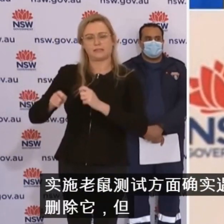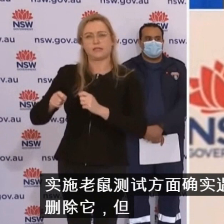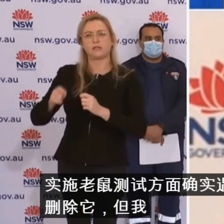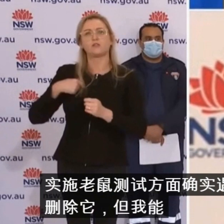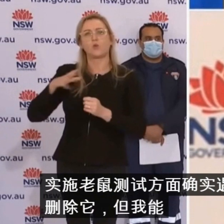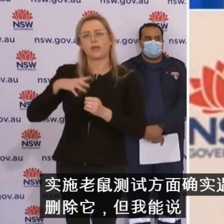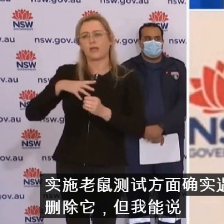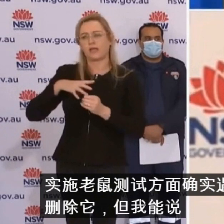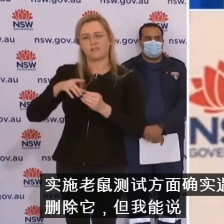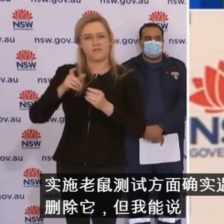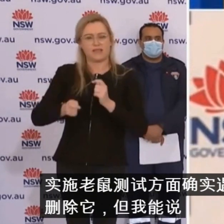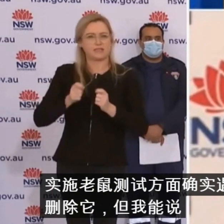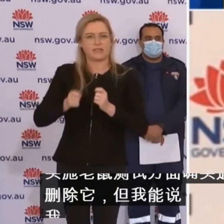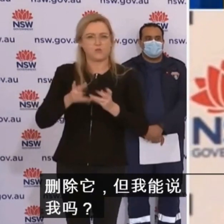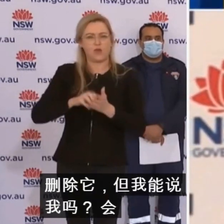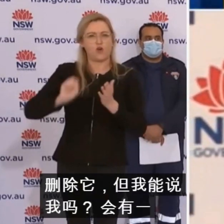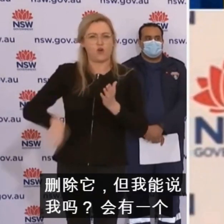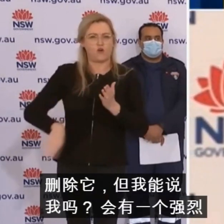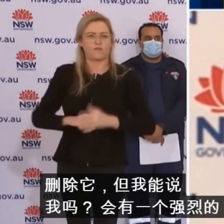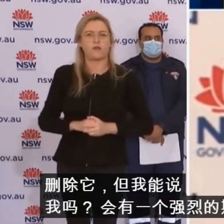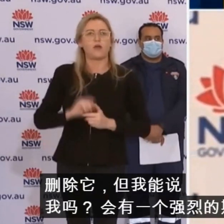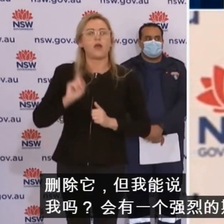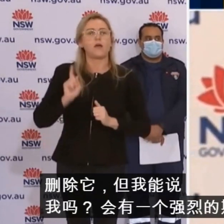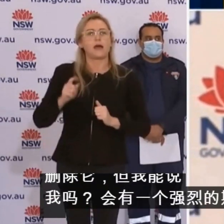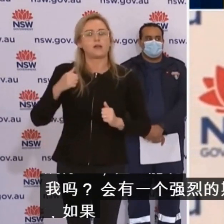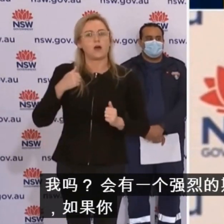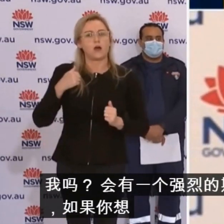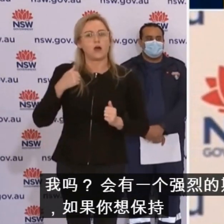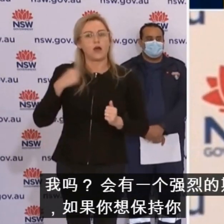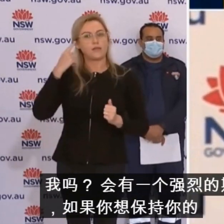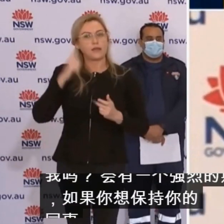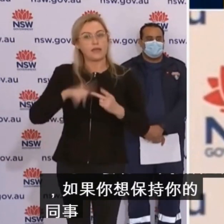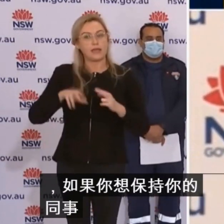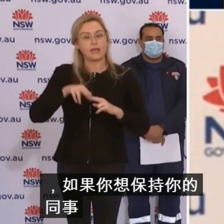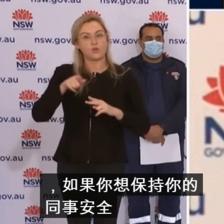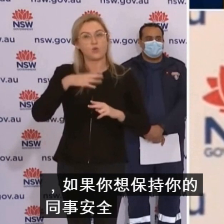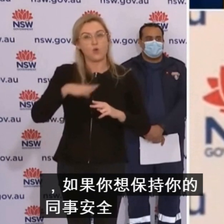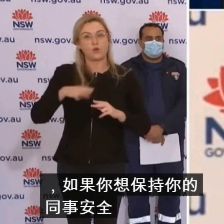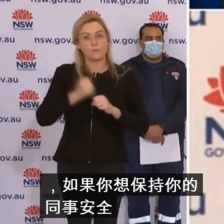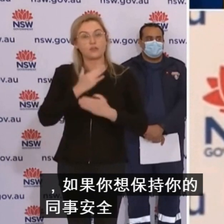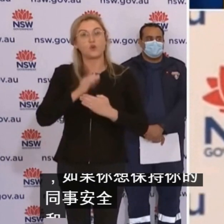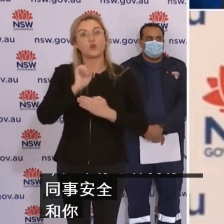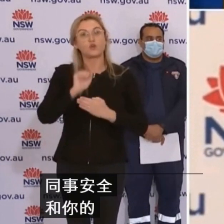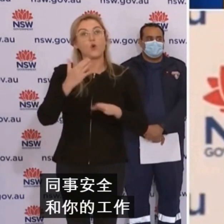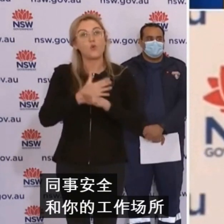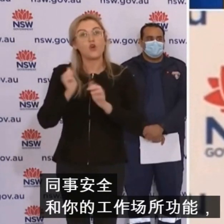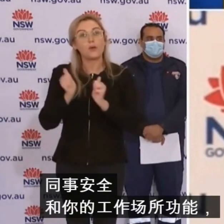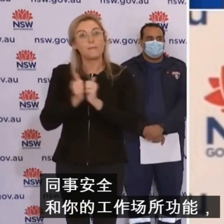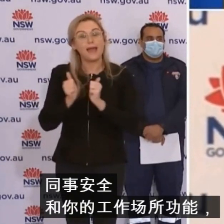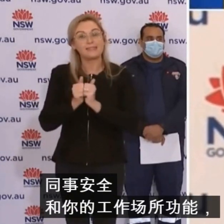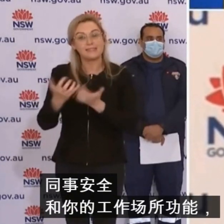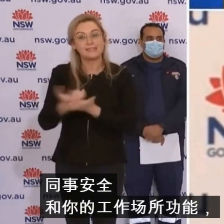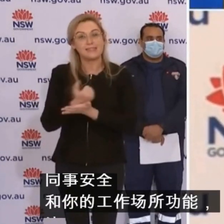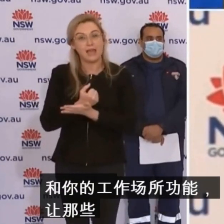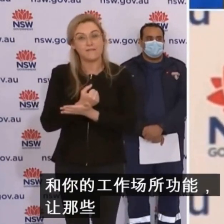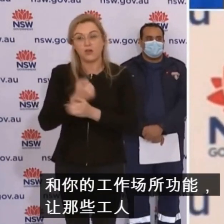that. But can I say, I would have a strong expectation that if you wanted to keep your workmates safe and your workplace